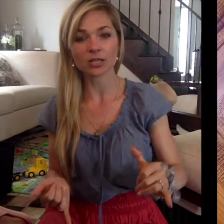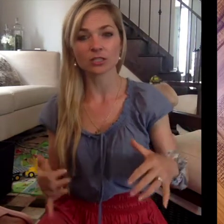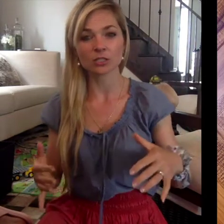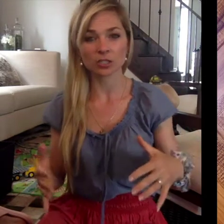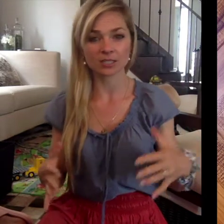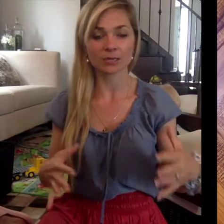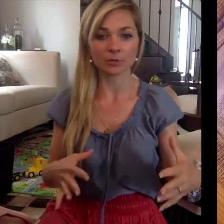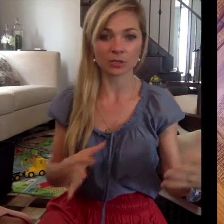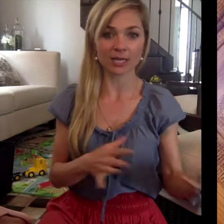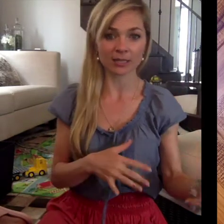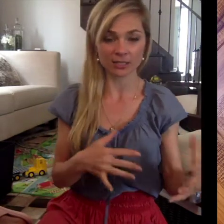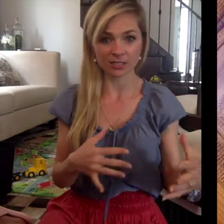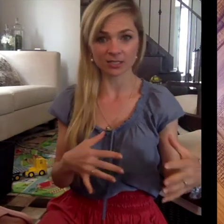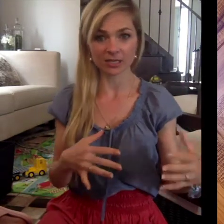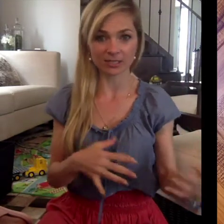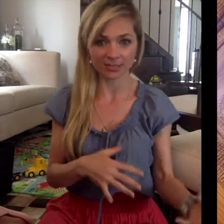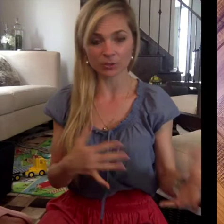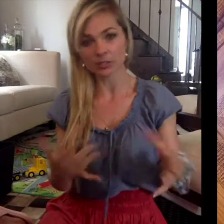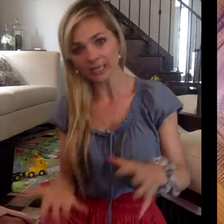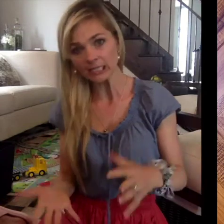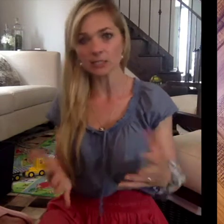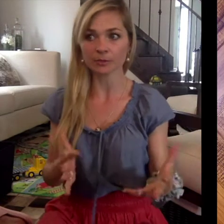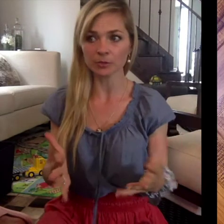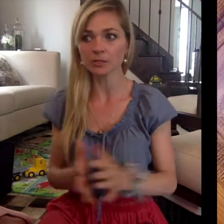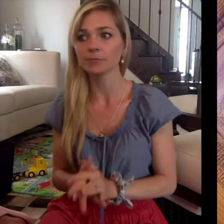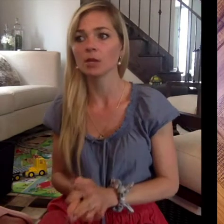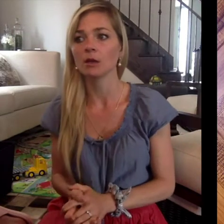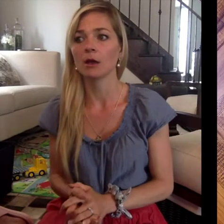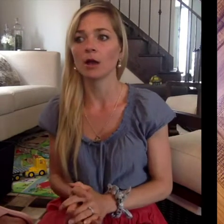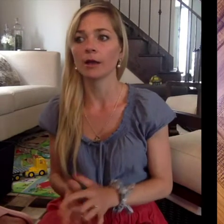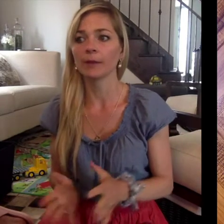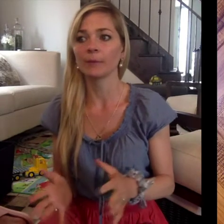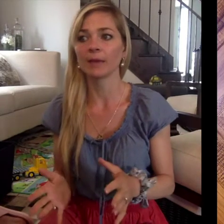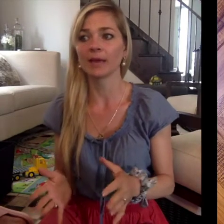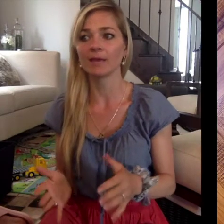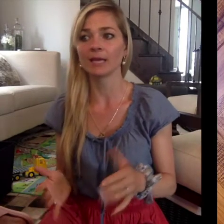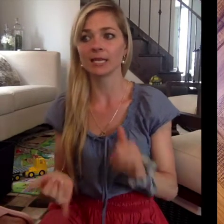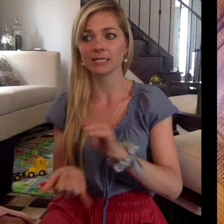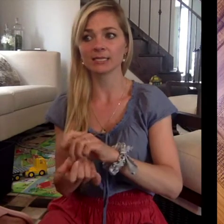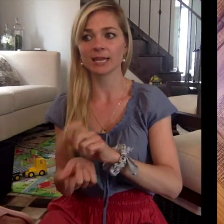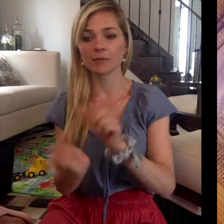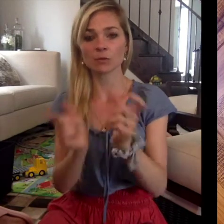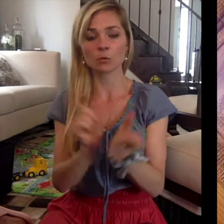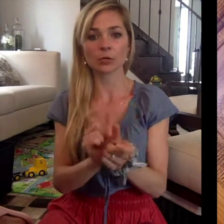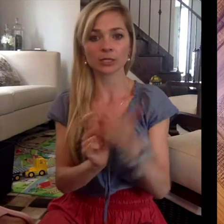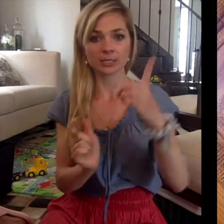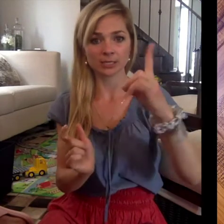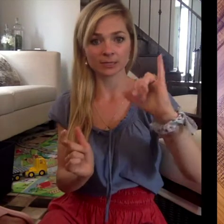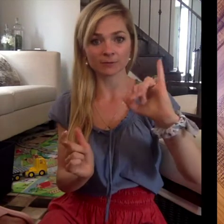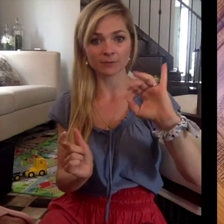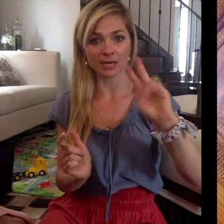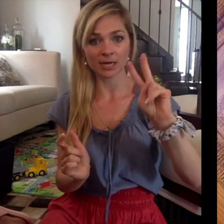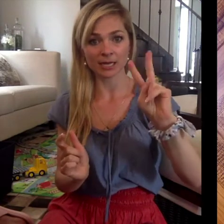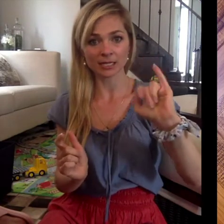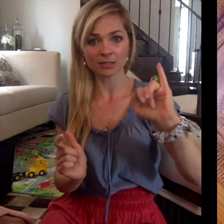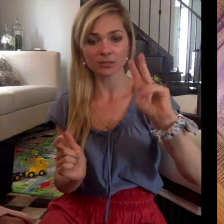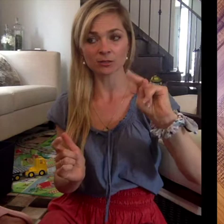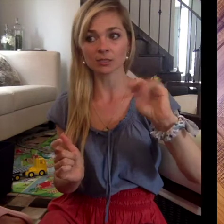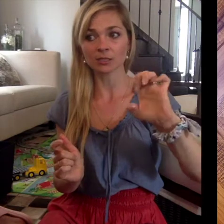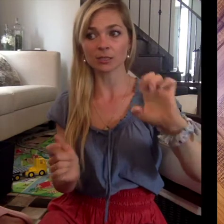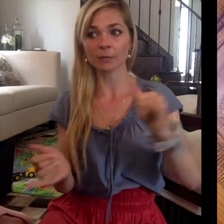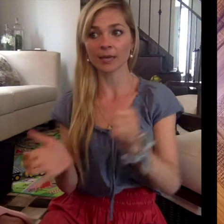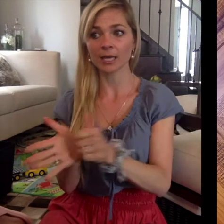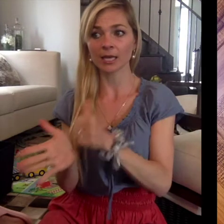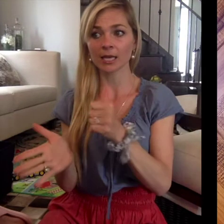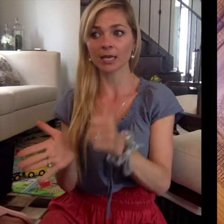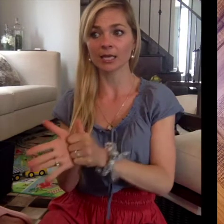So it's like just similar. It's similar, nice, similar. And then instead of the word divine